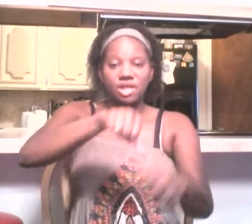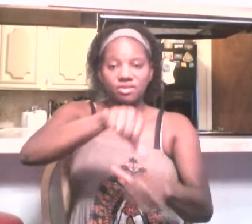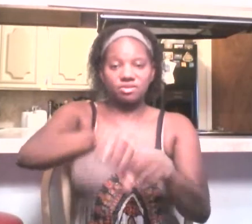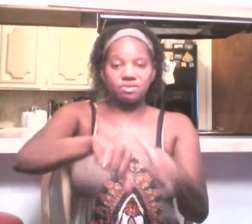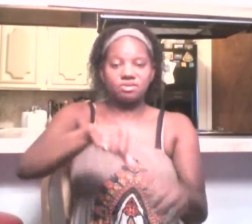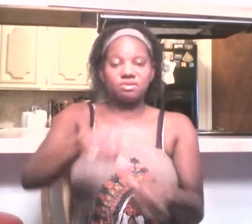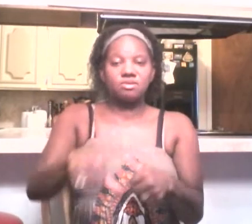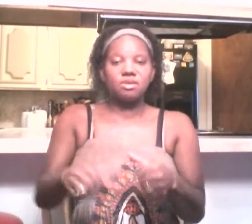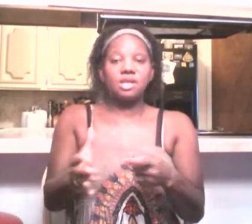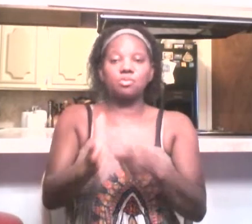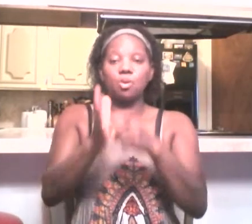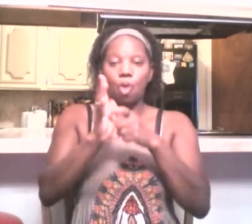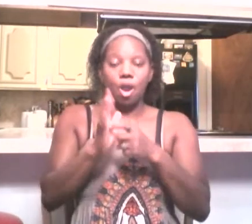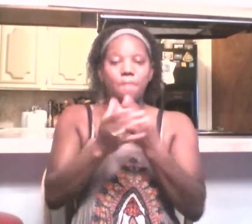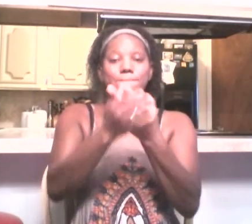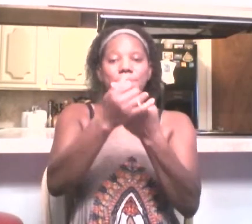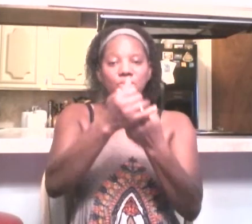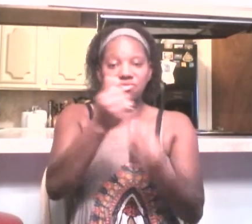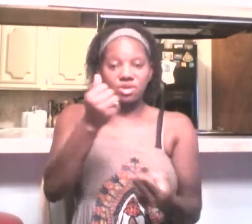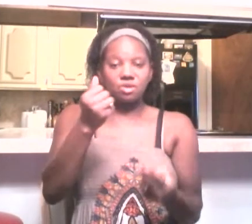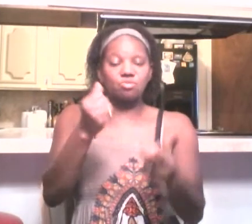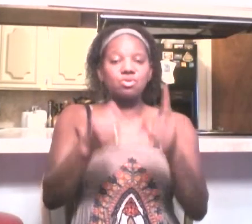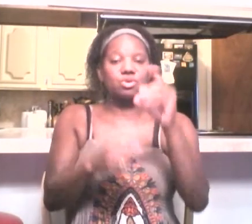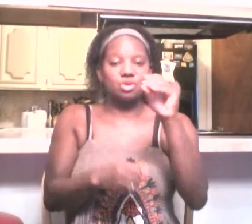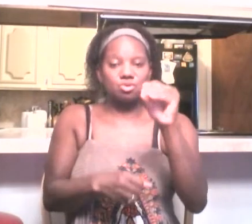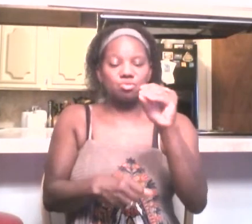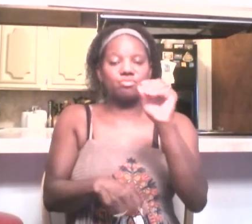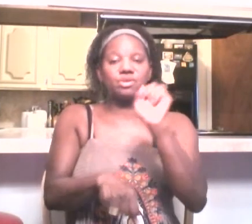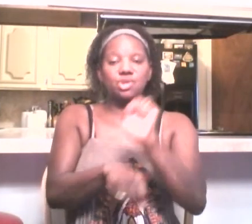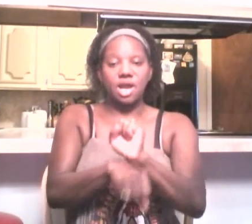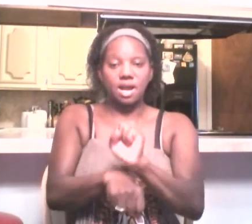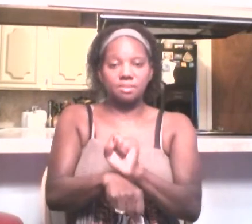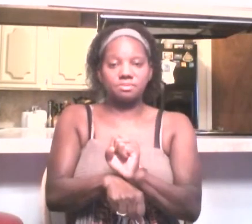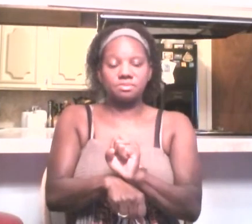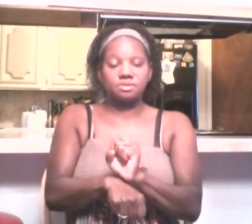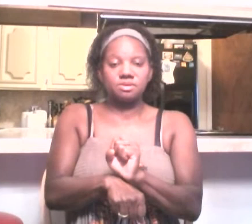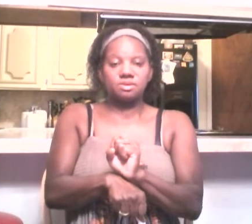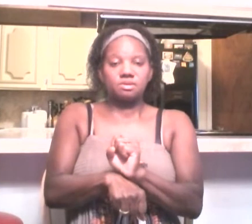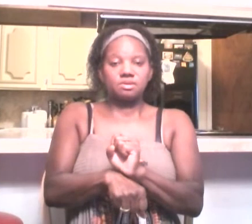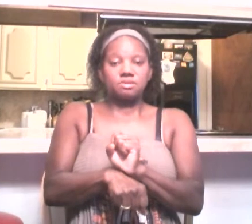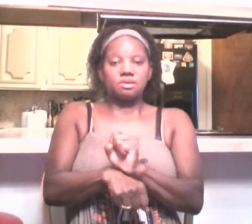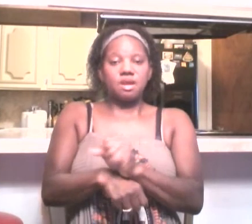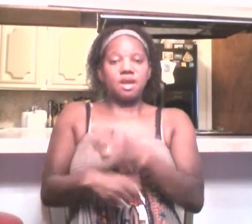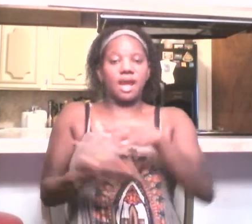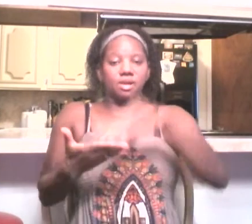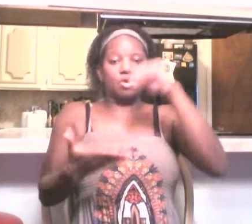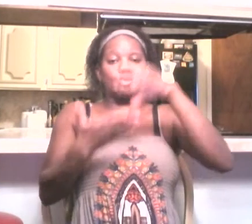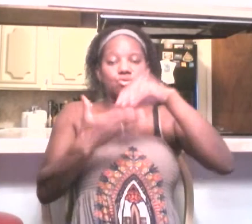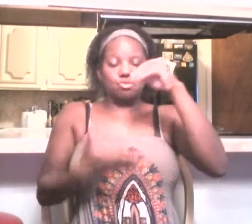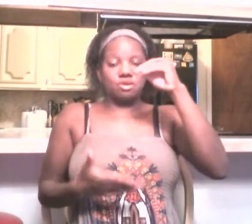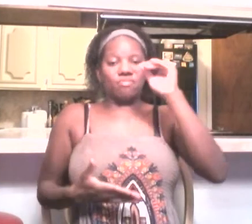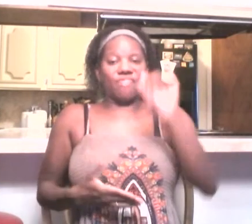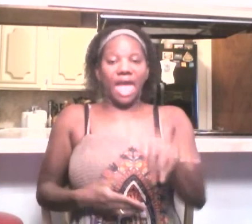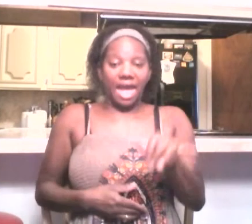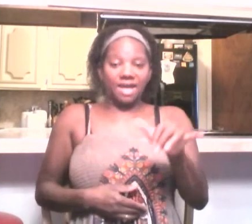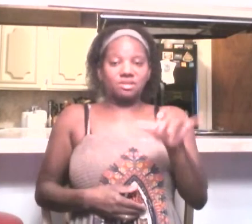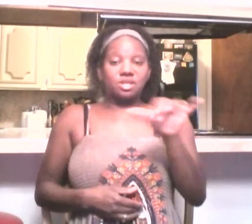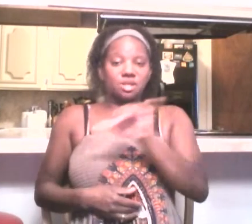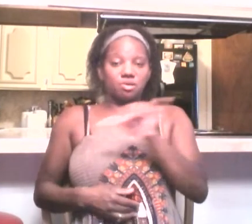other. It's required both of you to do the job. And I learned that too.